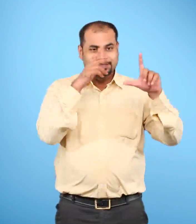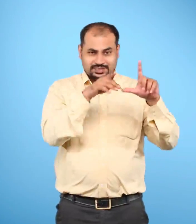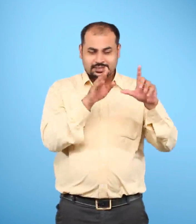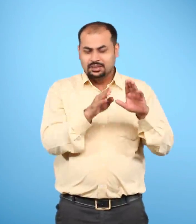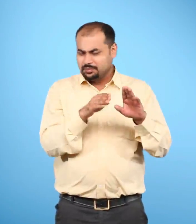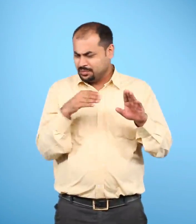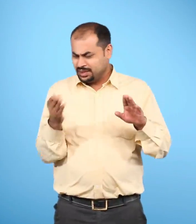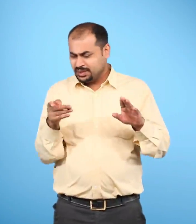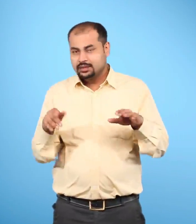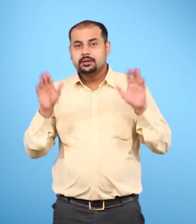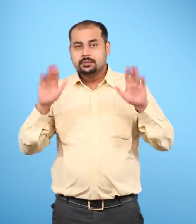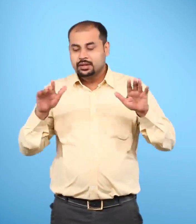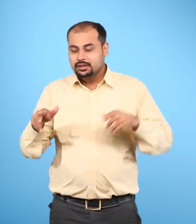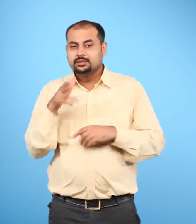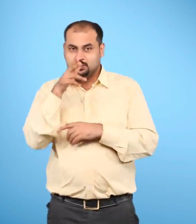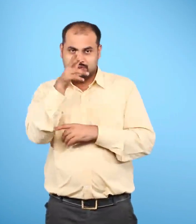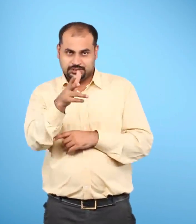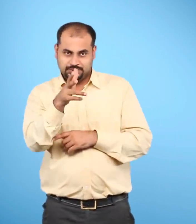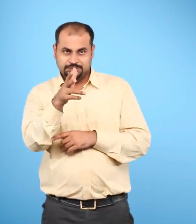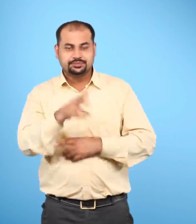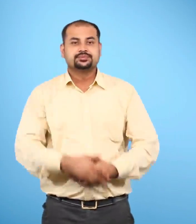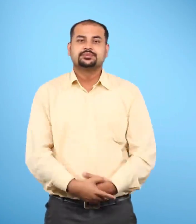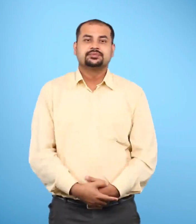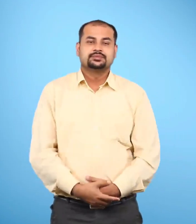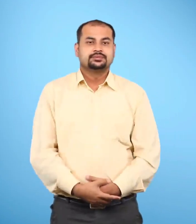Besides this picture, we see a bird standing and telling us.